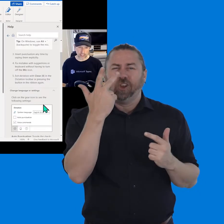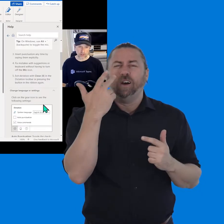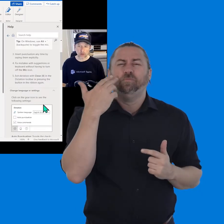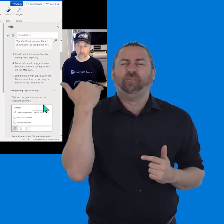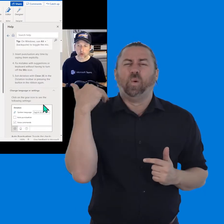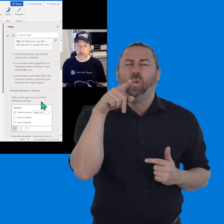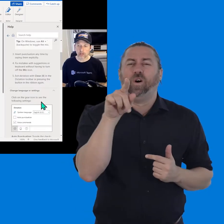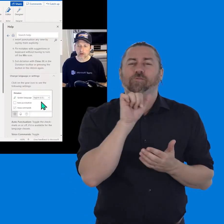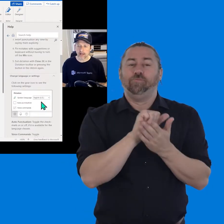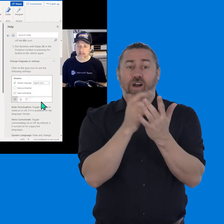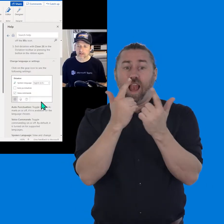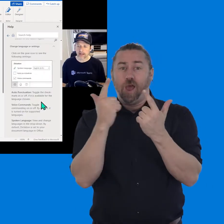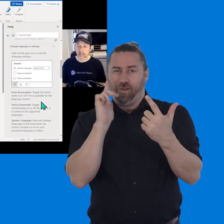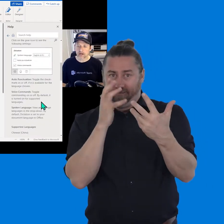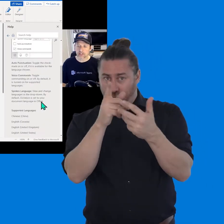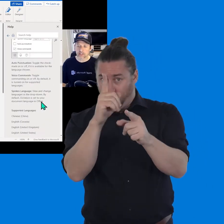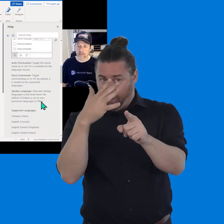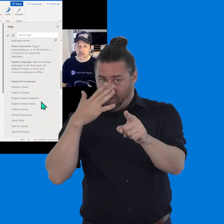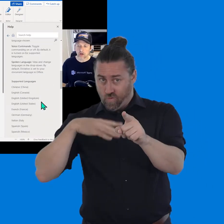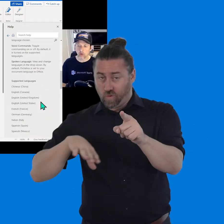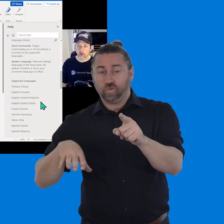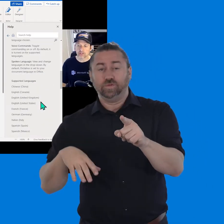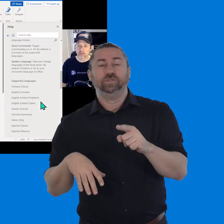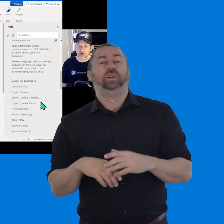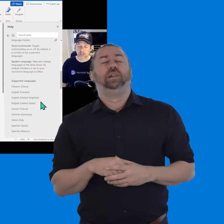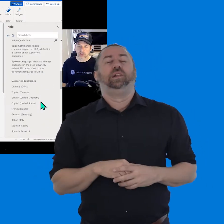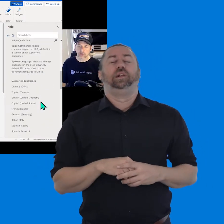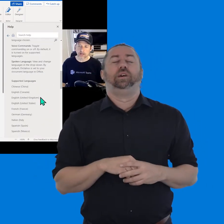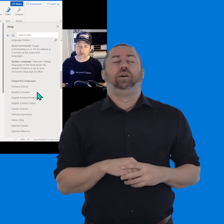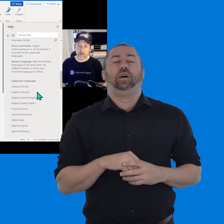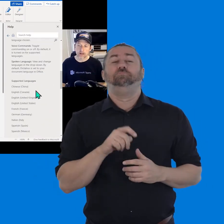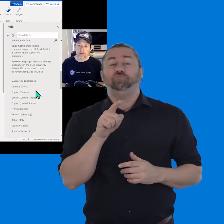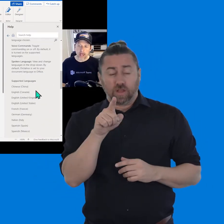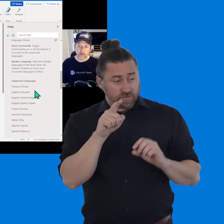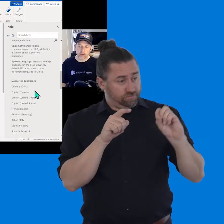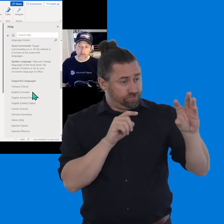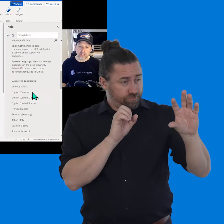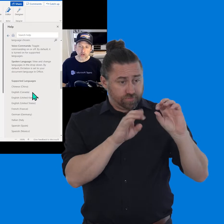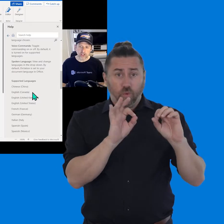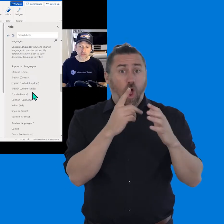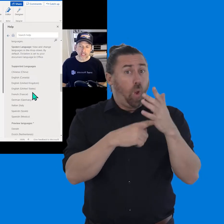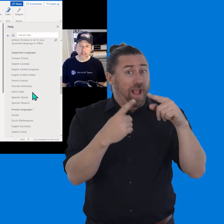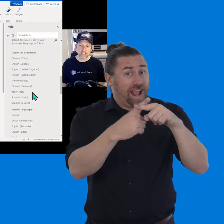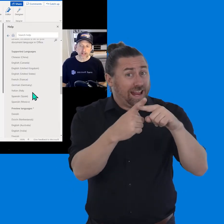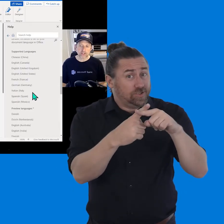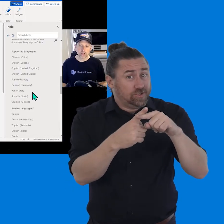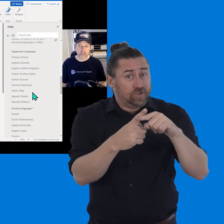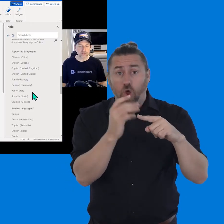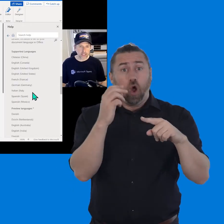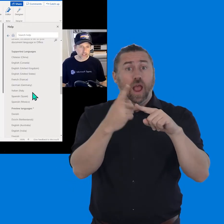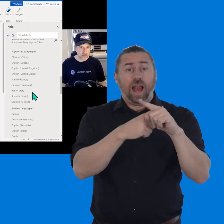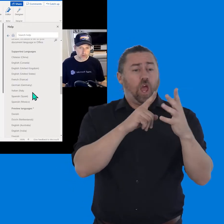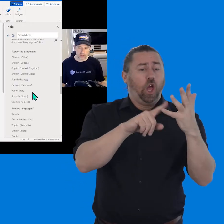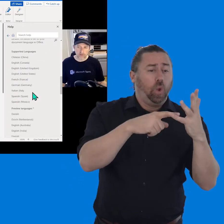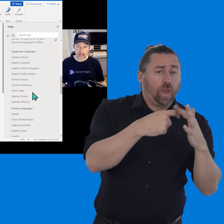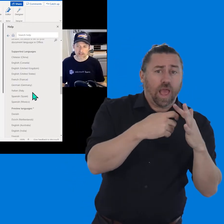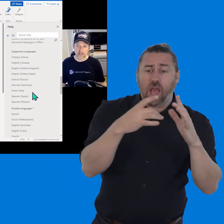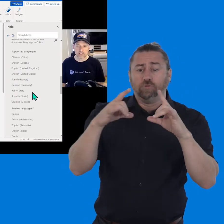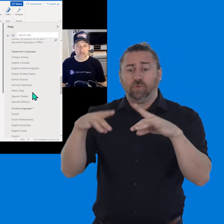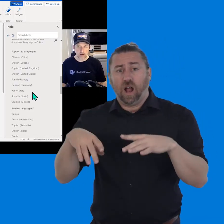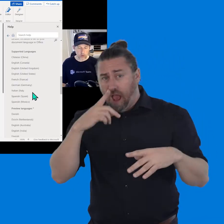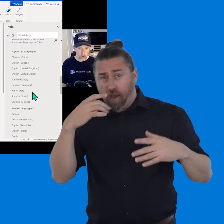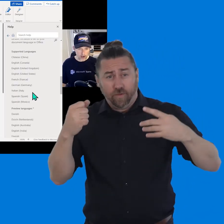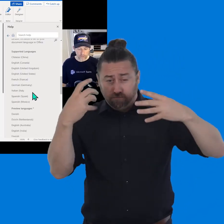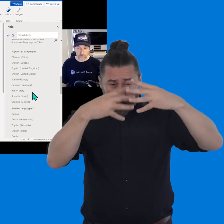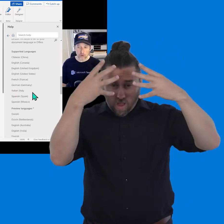saw me do a moment ago. That instructions, or those instructions, are in there as well. And remember, it's not just English, and it's not just English with different